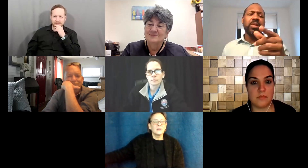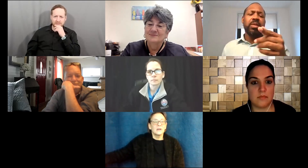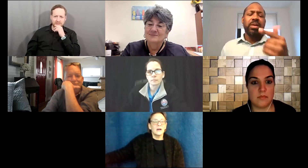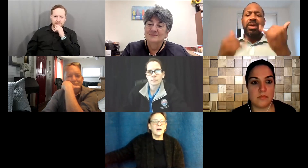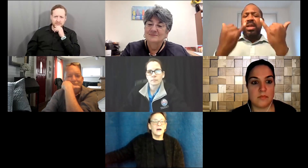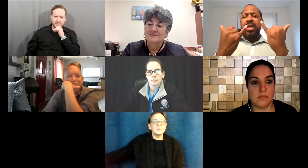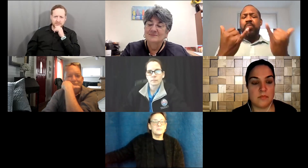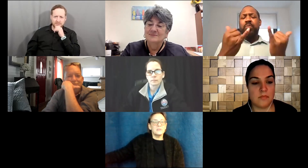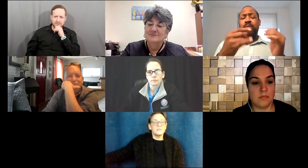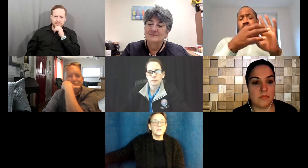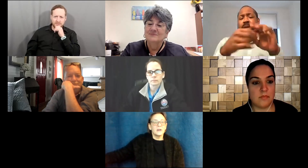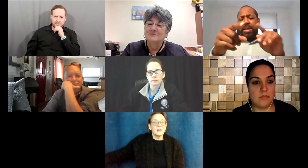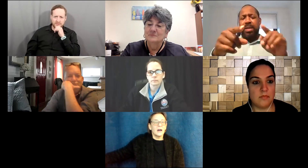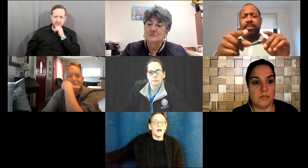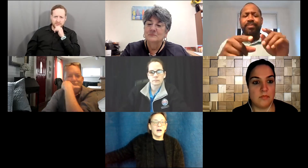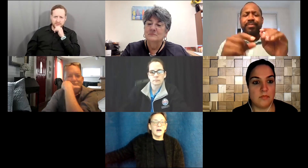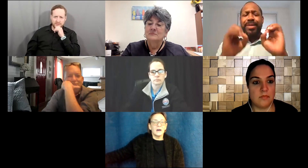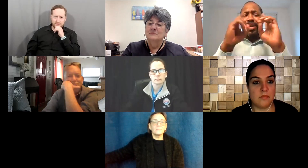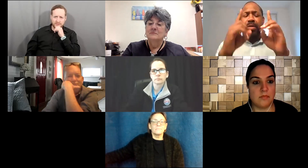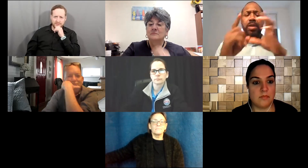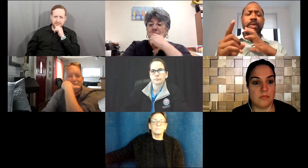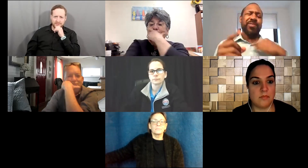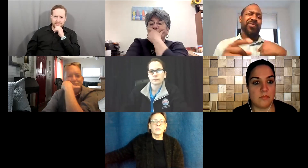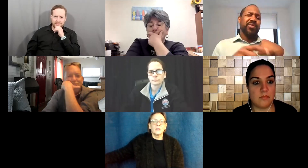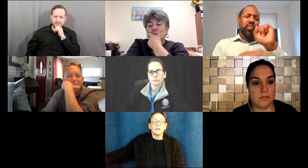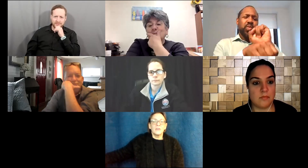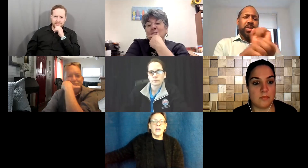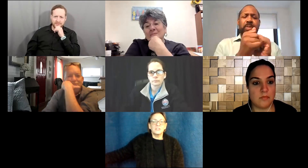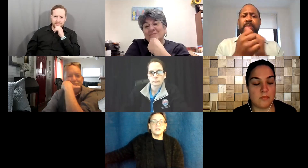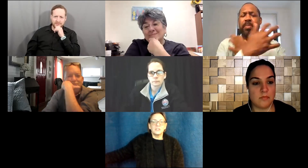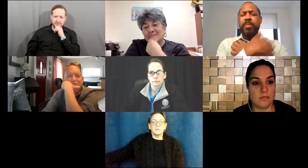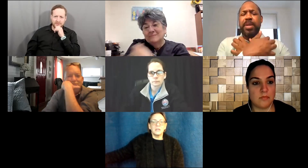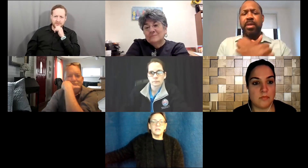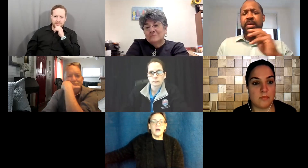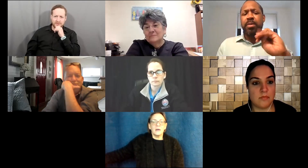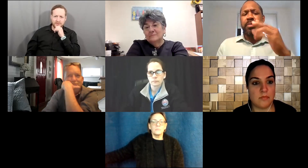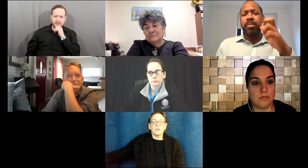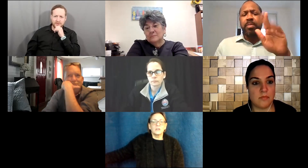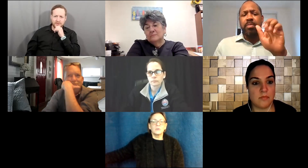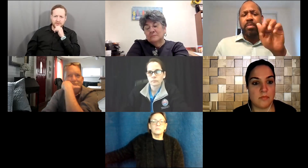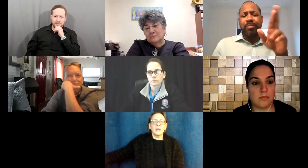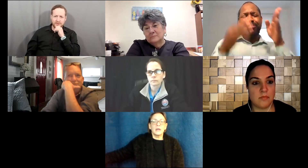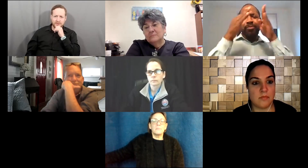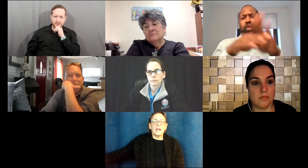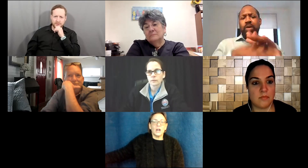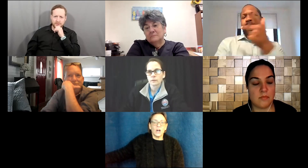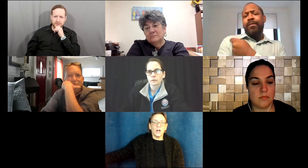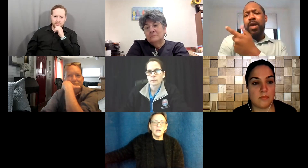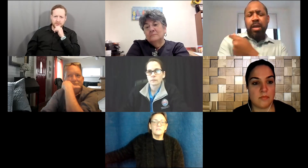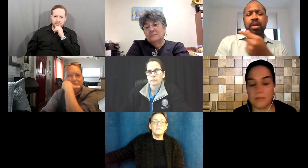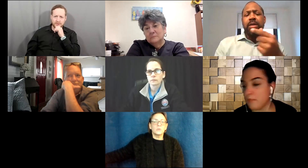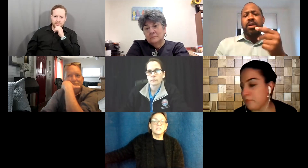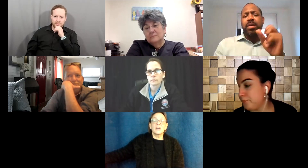Sure. I'll be brief. The Education Committee, I'm working with Mike